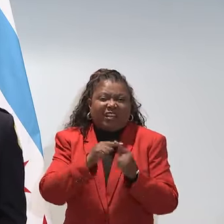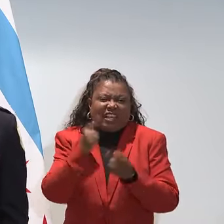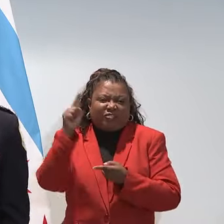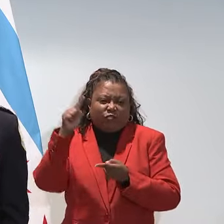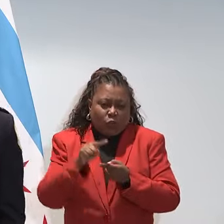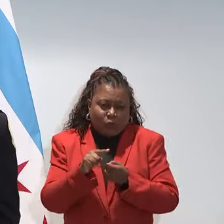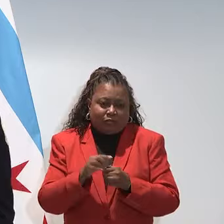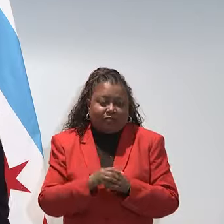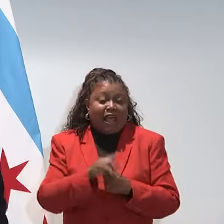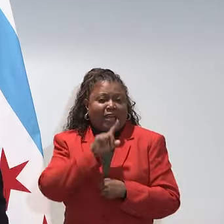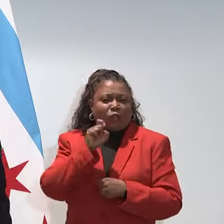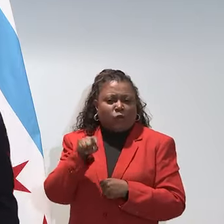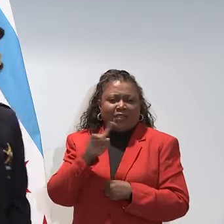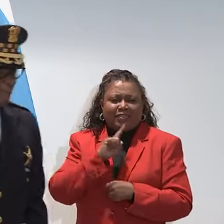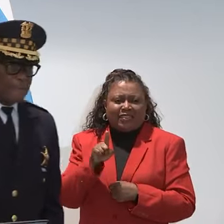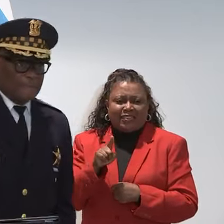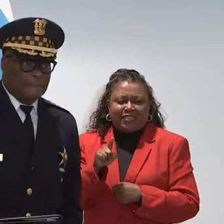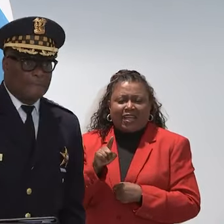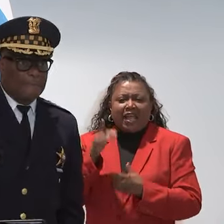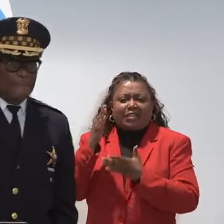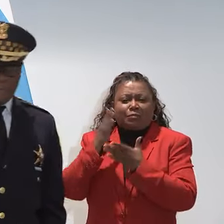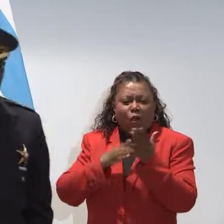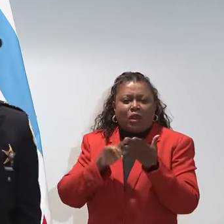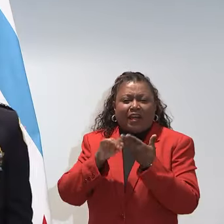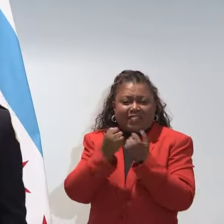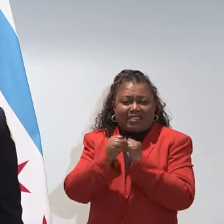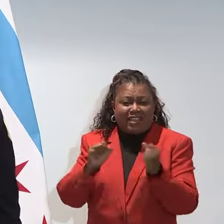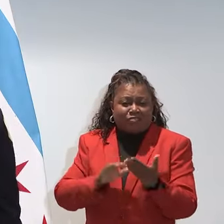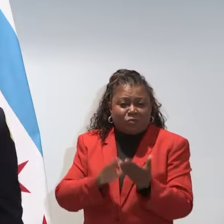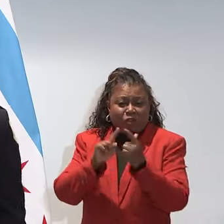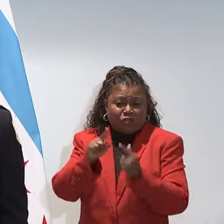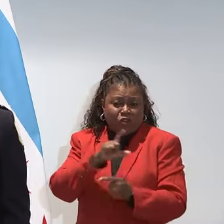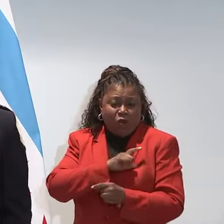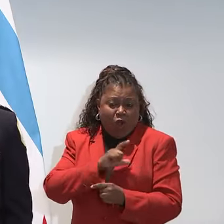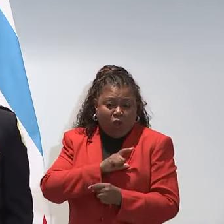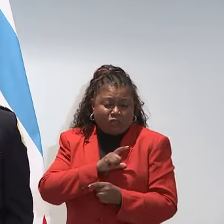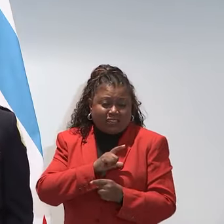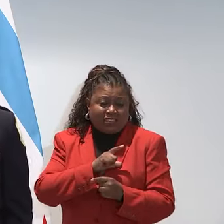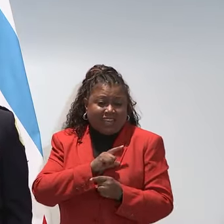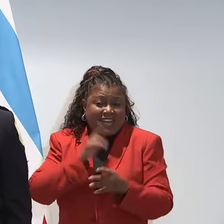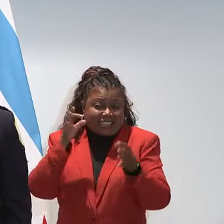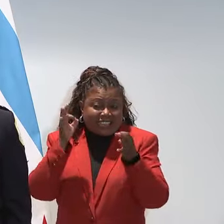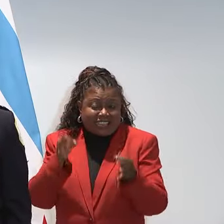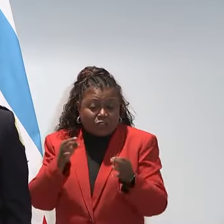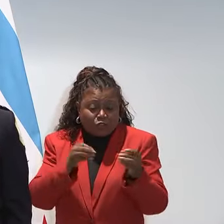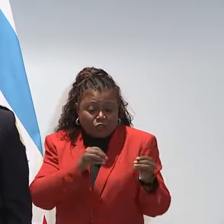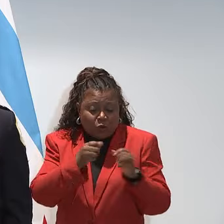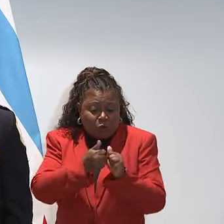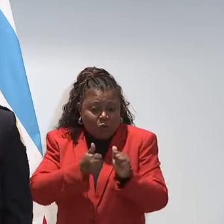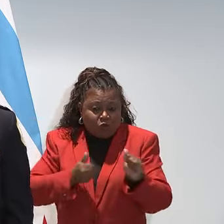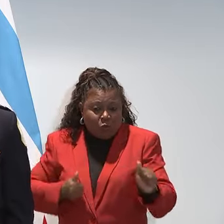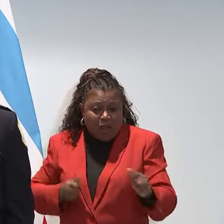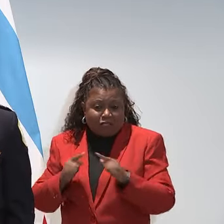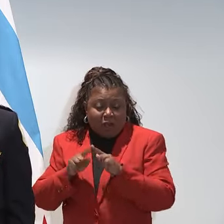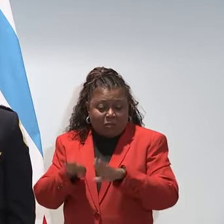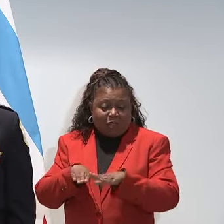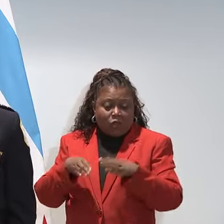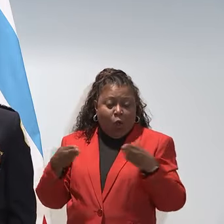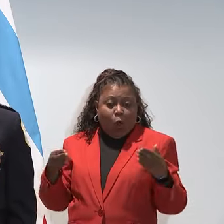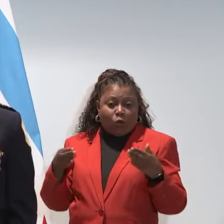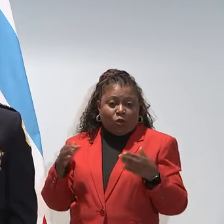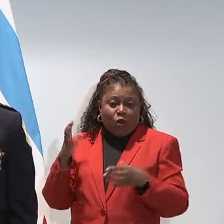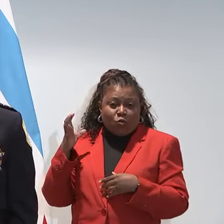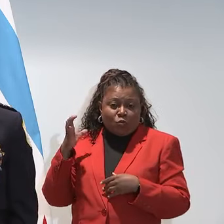fewer. And a question is part of the safety approach for your officers a decision to move away from the open